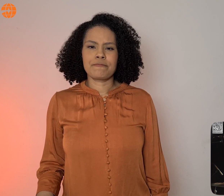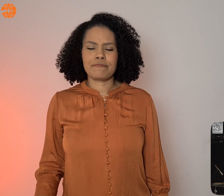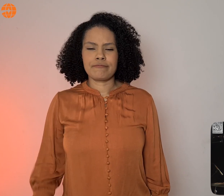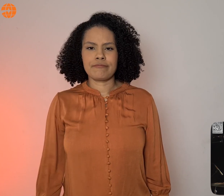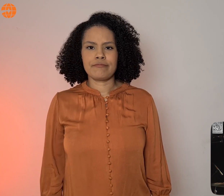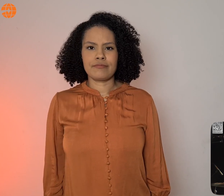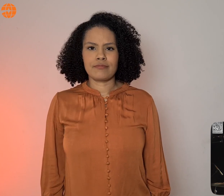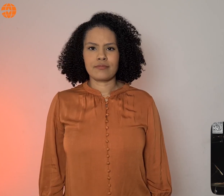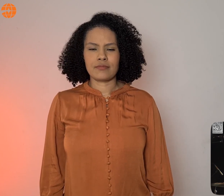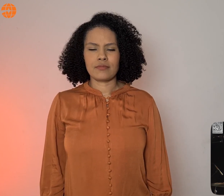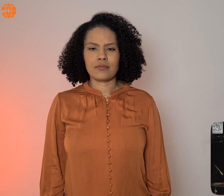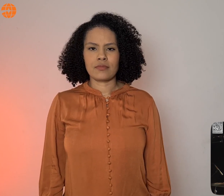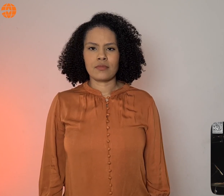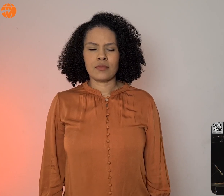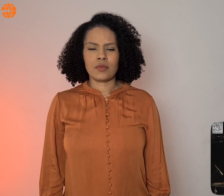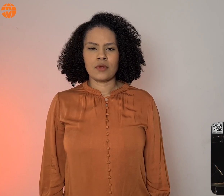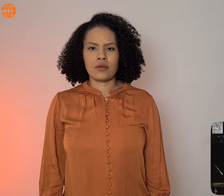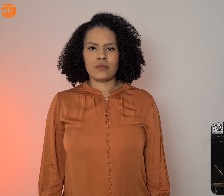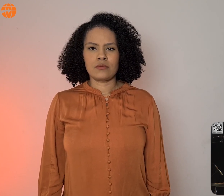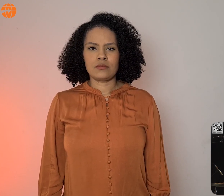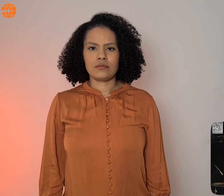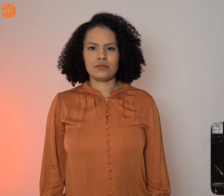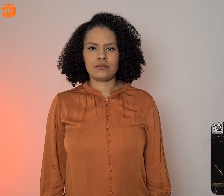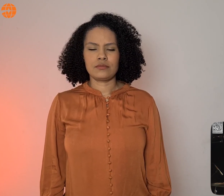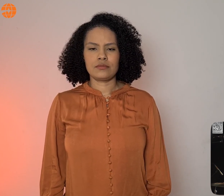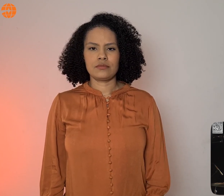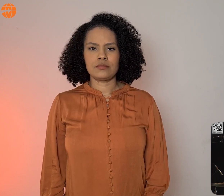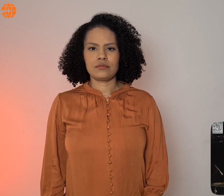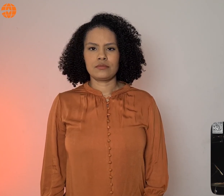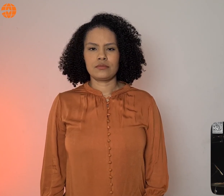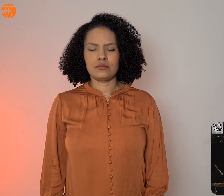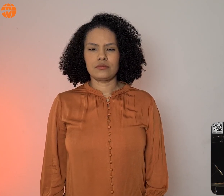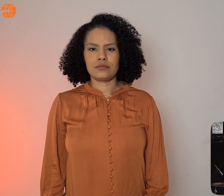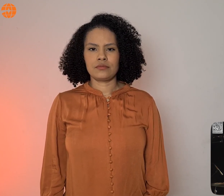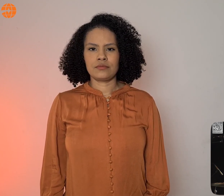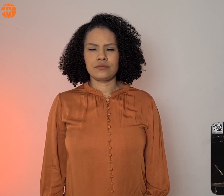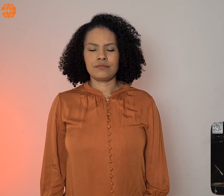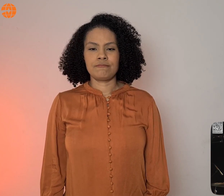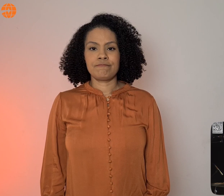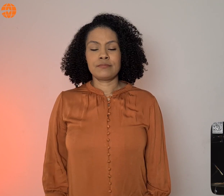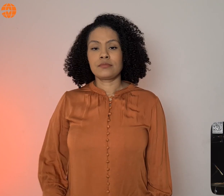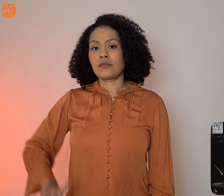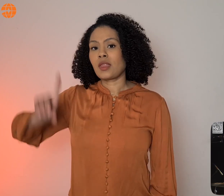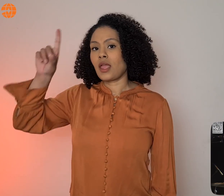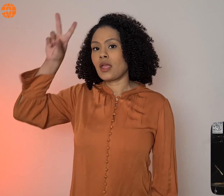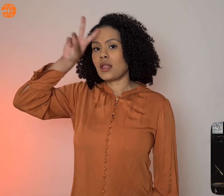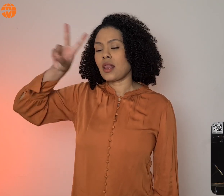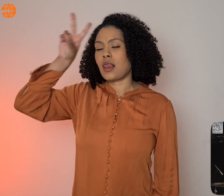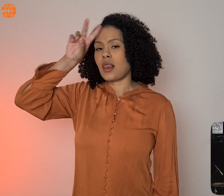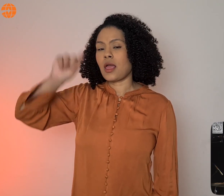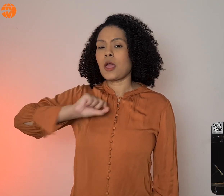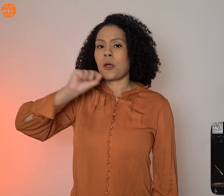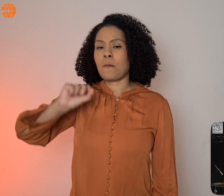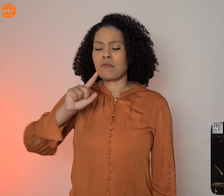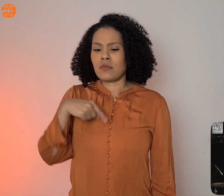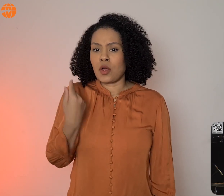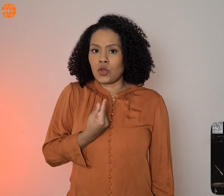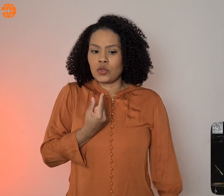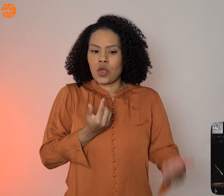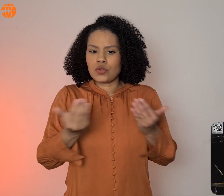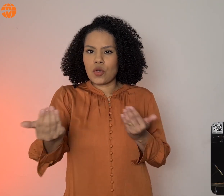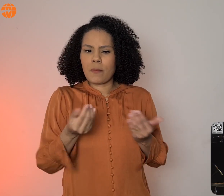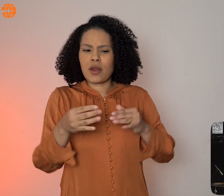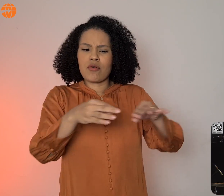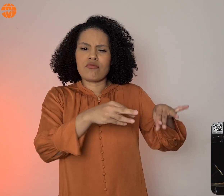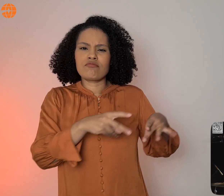He flourishes like a flower of the field. E The wind passes over it and it is gone. Its place is known no more. E Ele lembra-se que nós